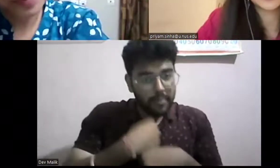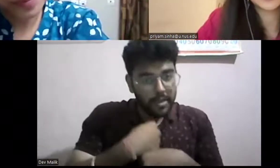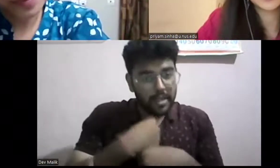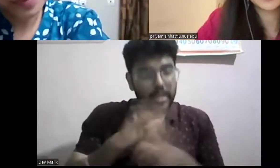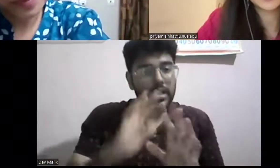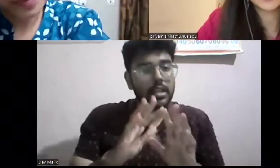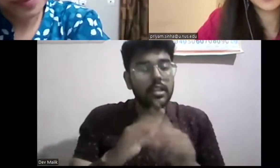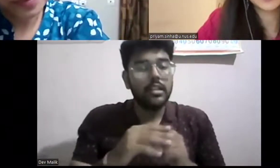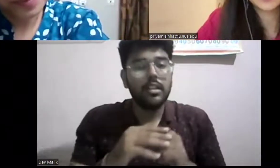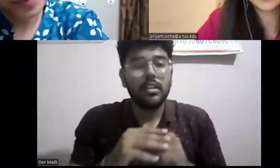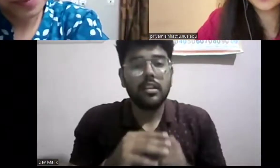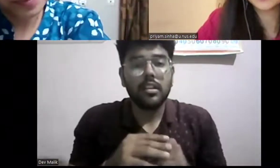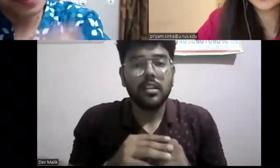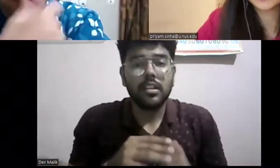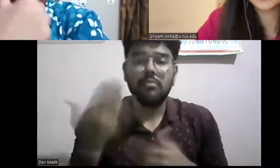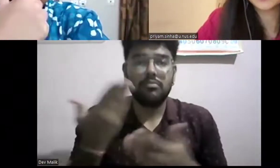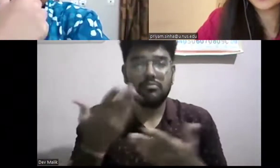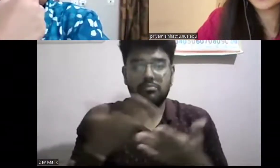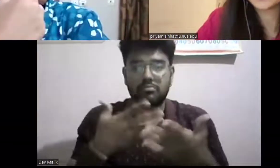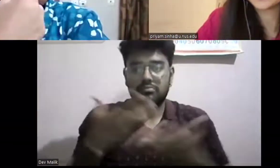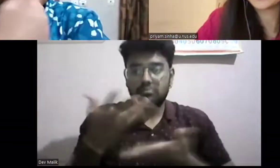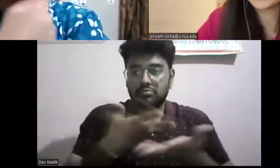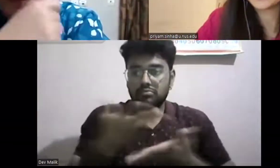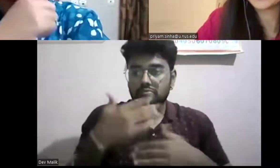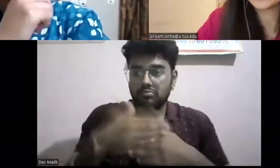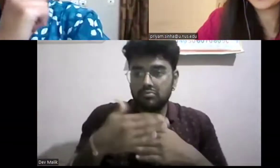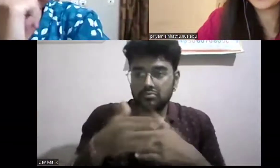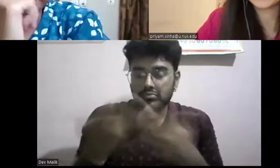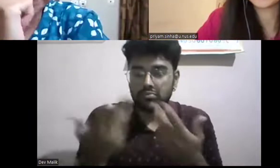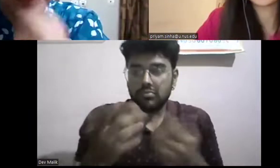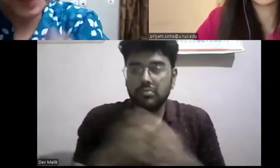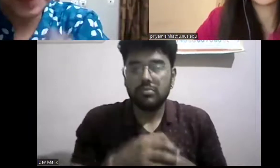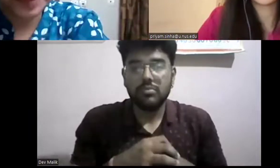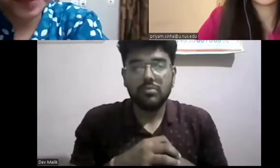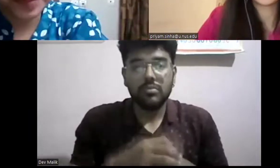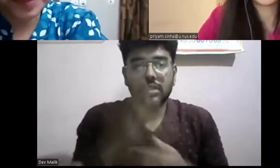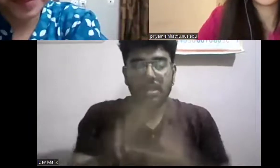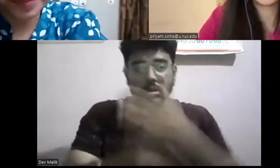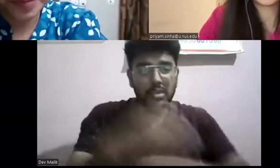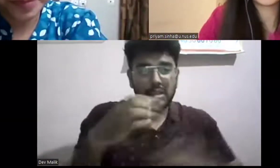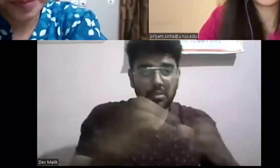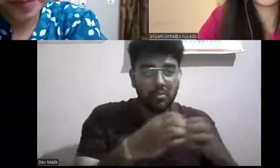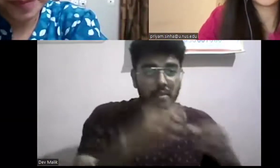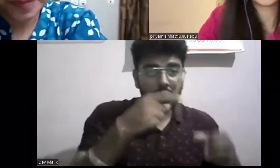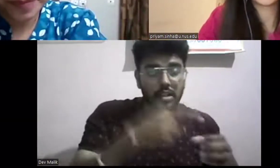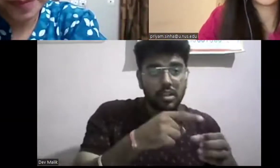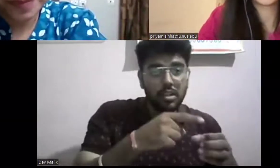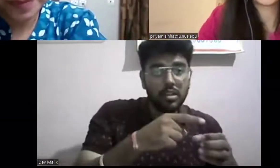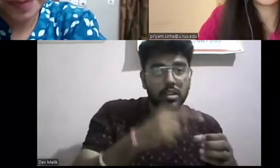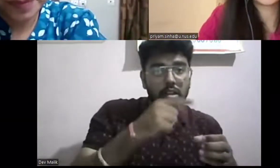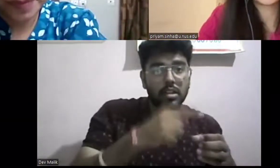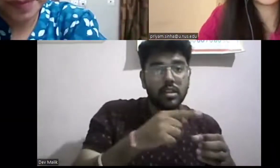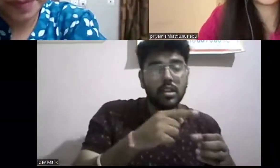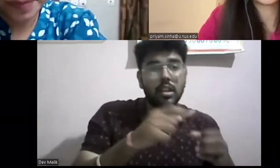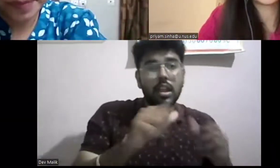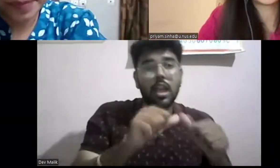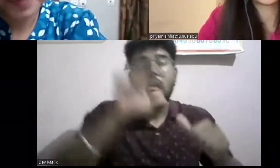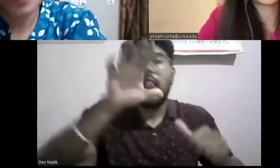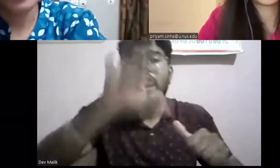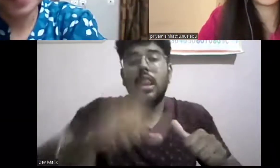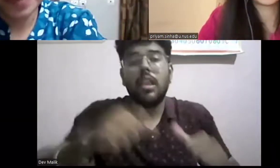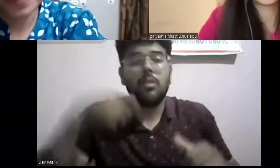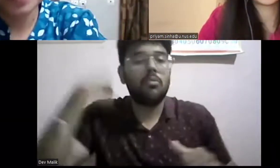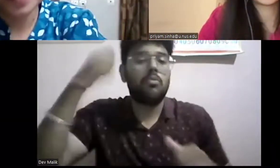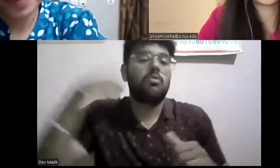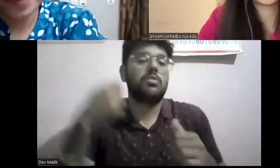but even after making these movies for the disabled community, they do not have the access to watch these movies.